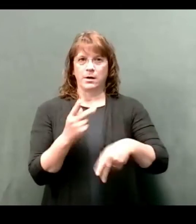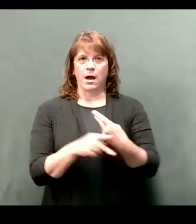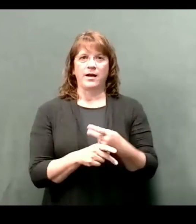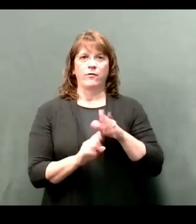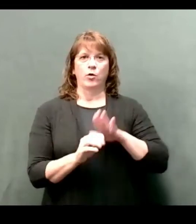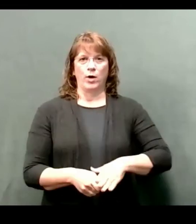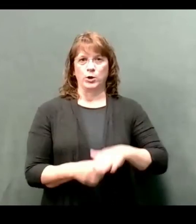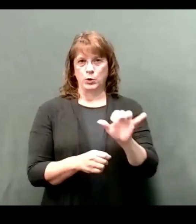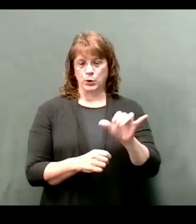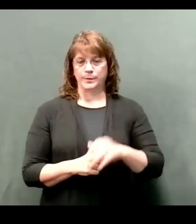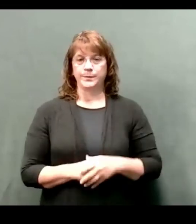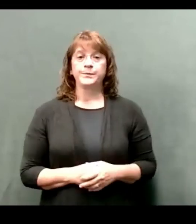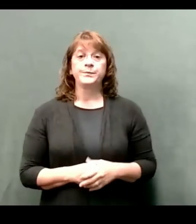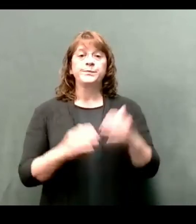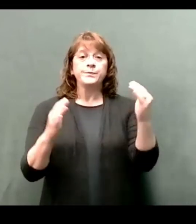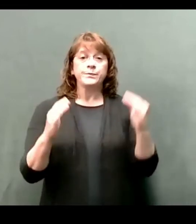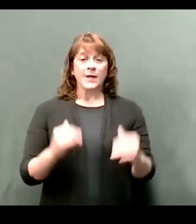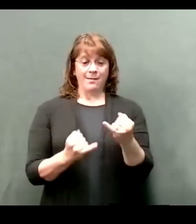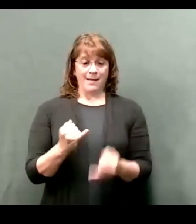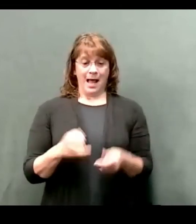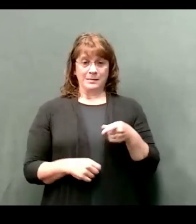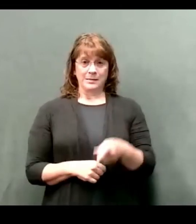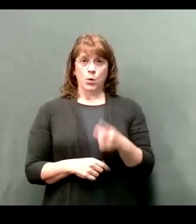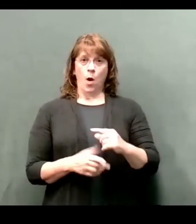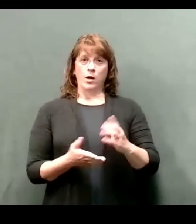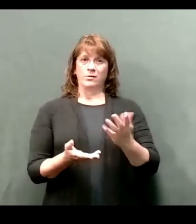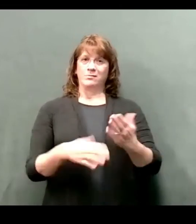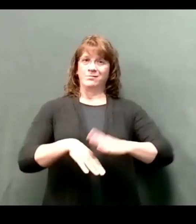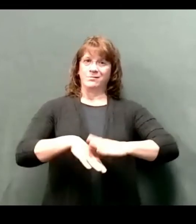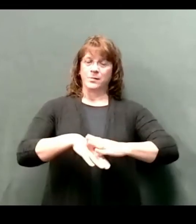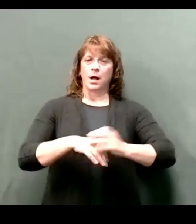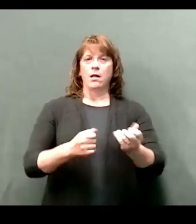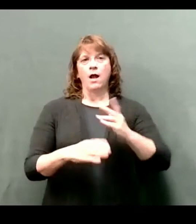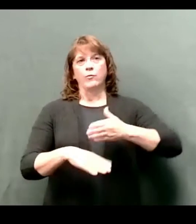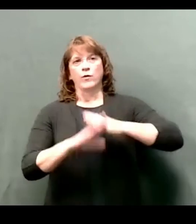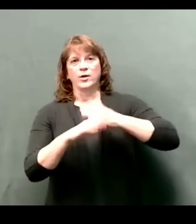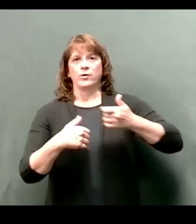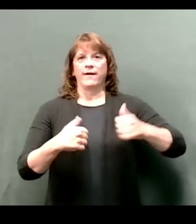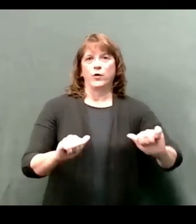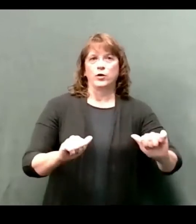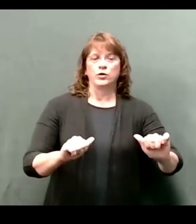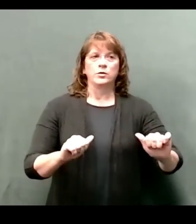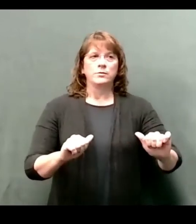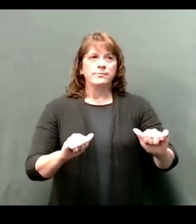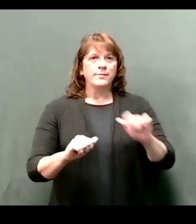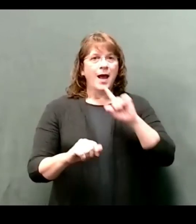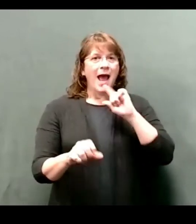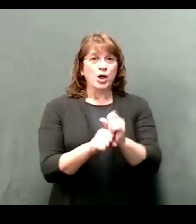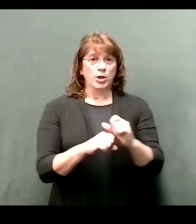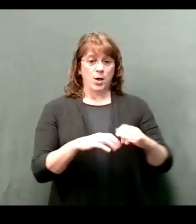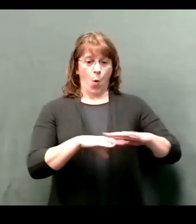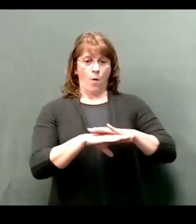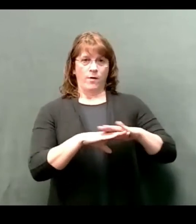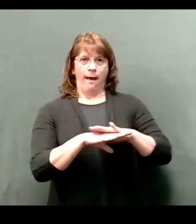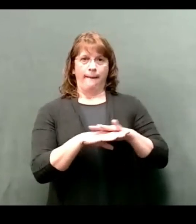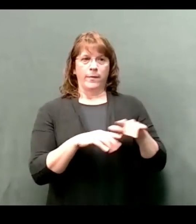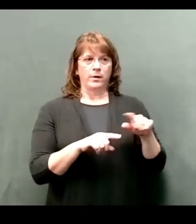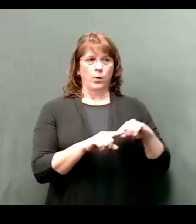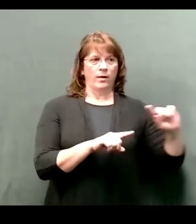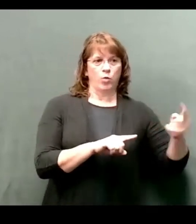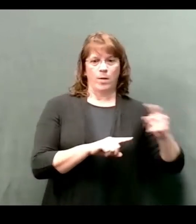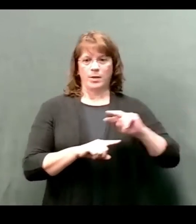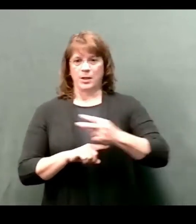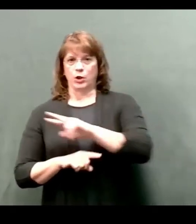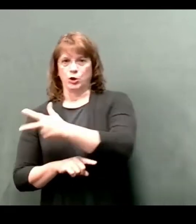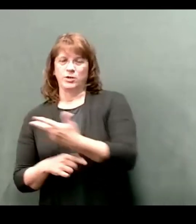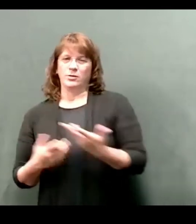well. The last thing down here, we just wanted to make a caveat that we know that a lot of prevention efforts actually overlap between those levels and that